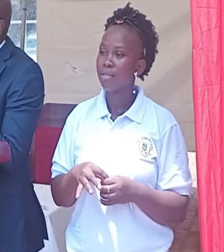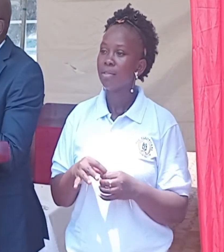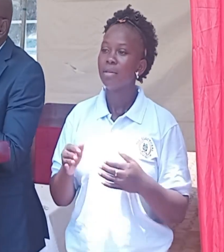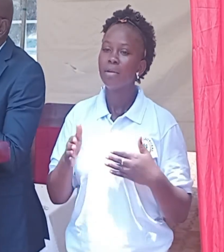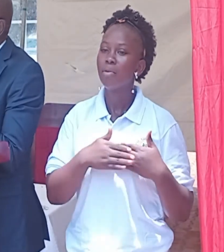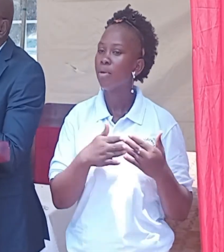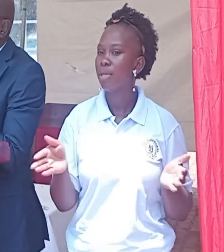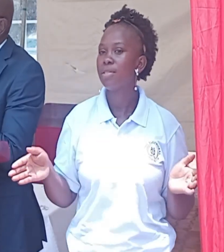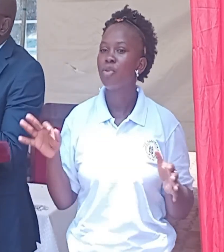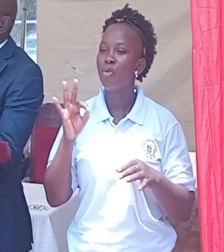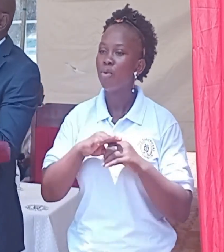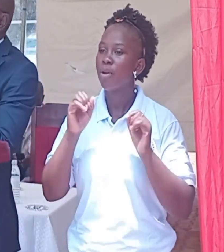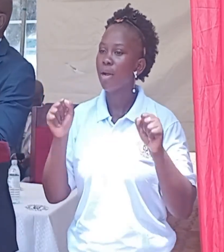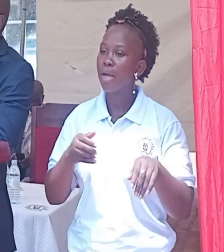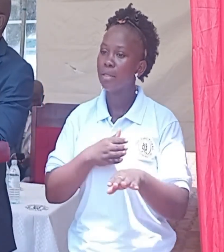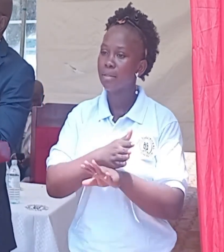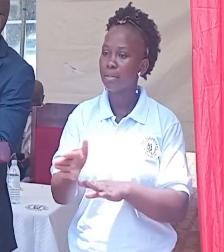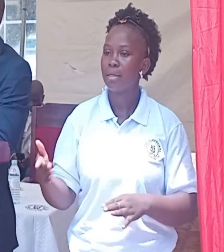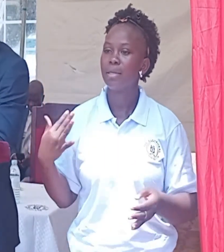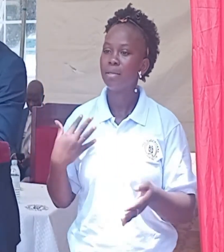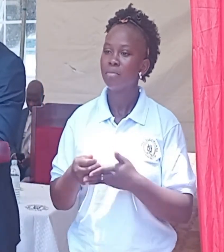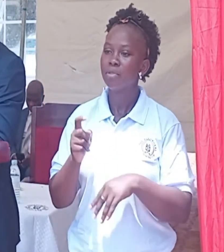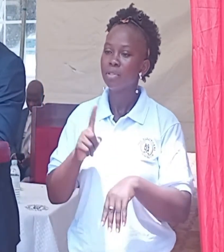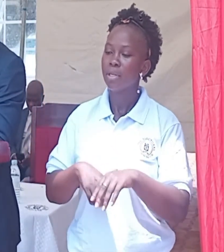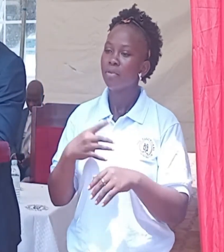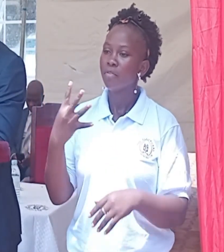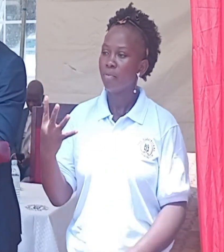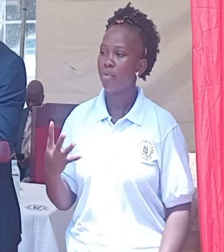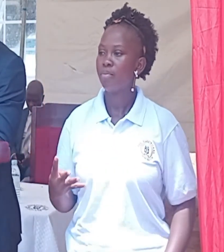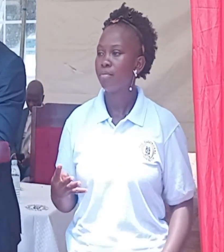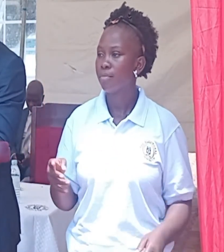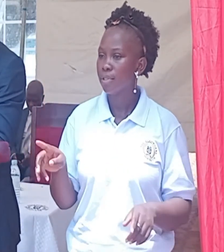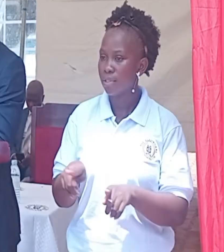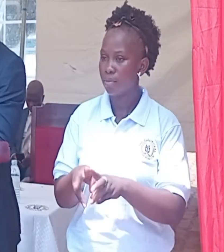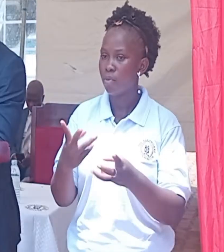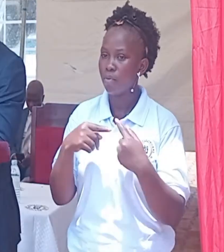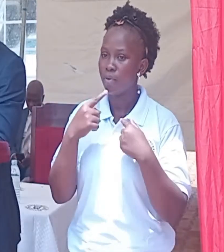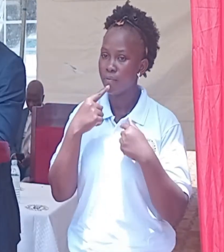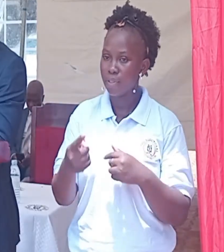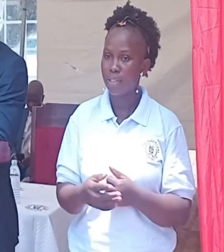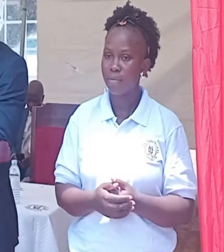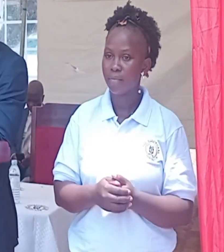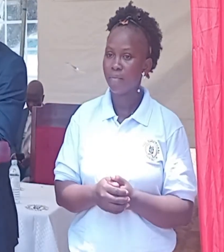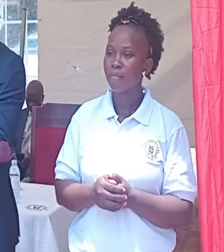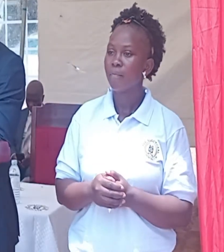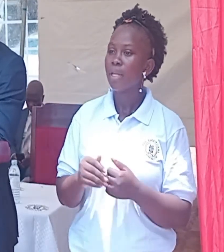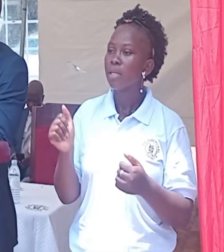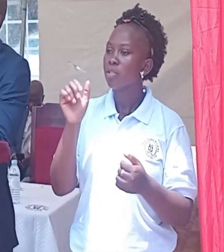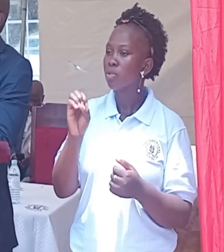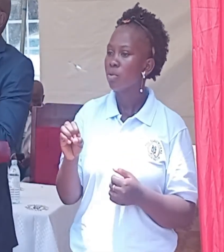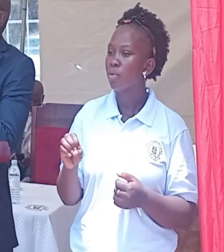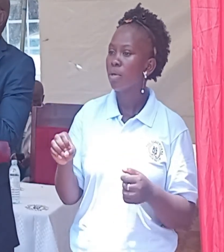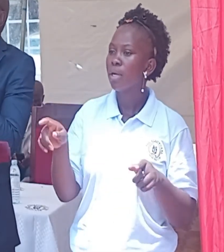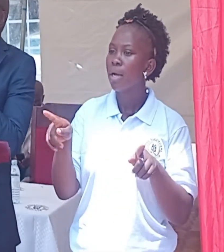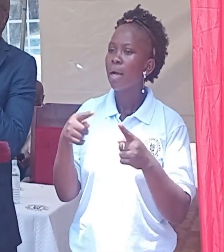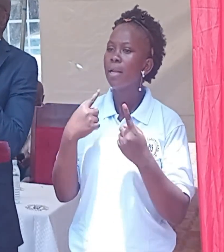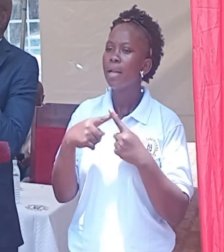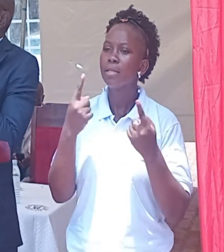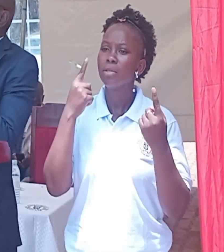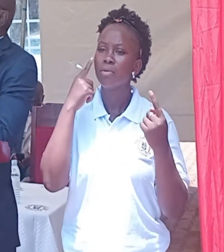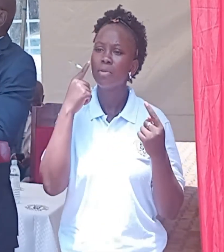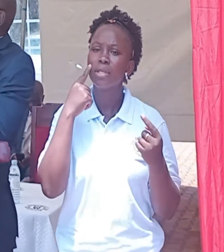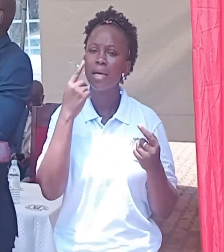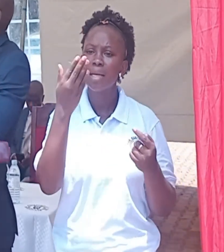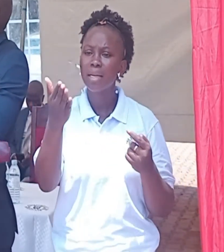mazima nokulonda kuyinza okugenda mu maaso kusuuka mu ssaawa 10 nga bwe tugamba. Nolwekyo ekyo naye ate nosanga eri